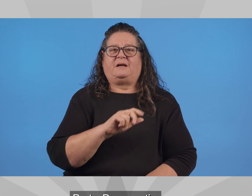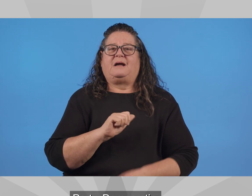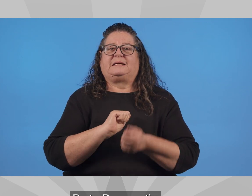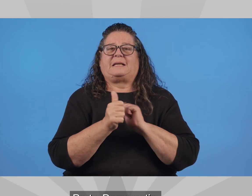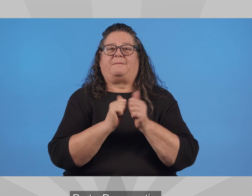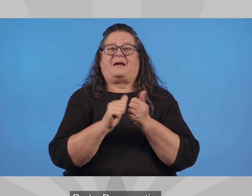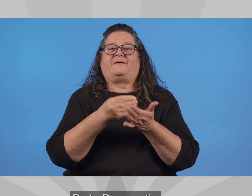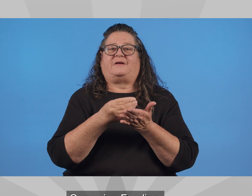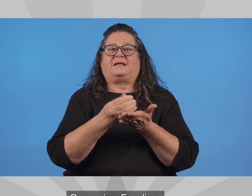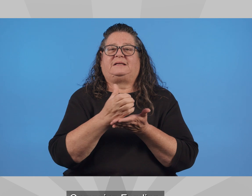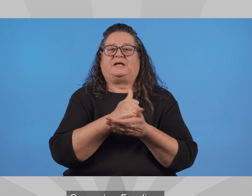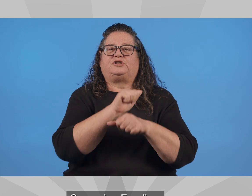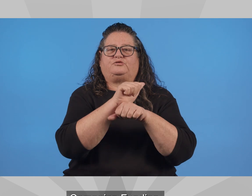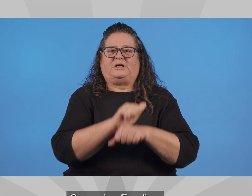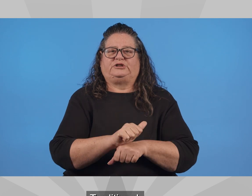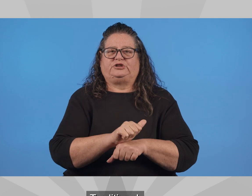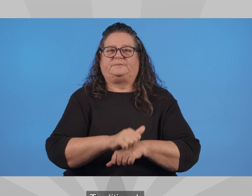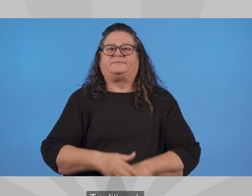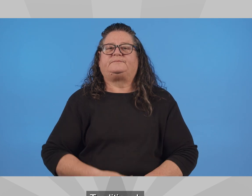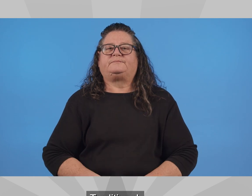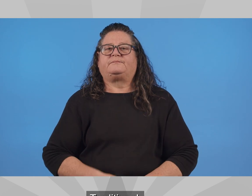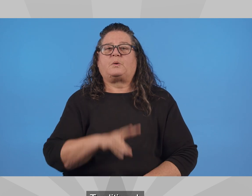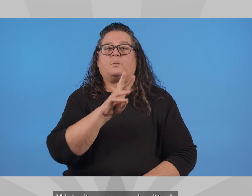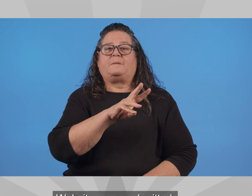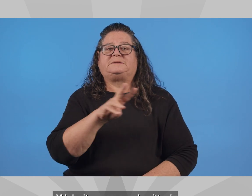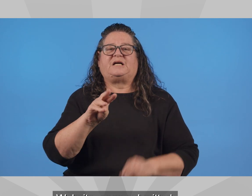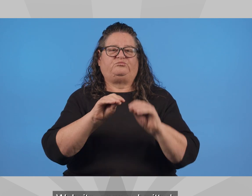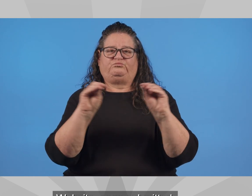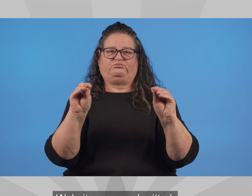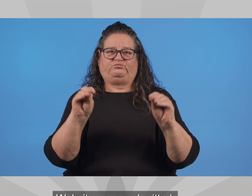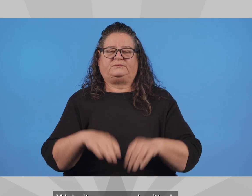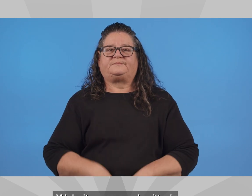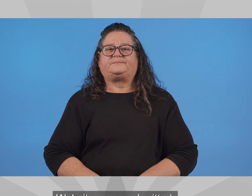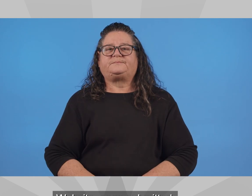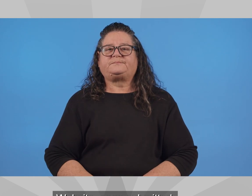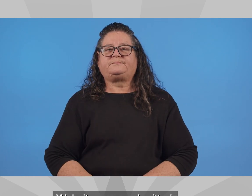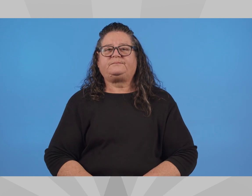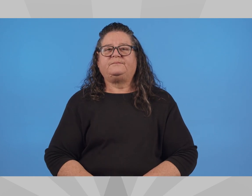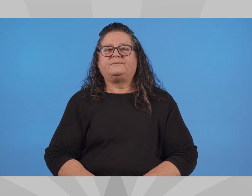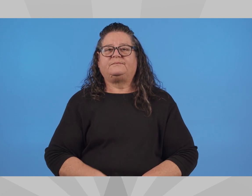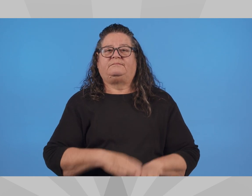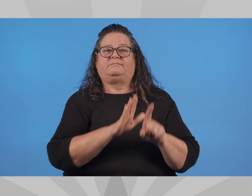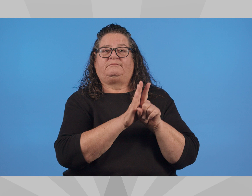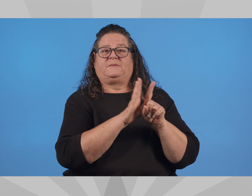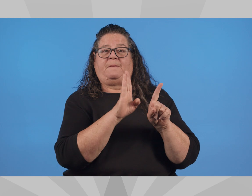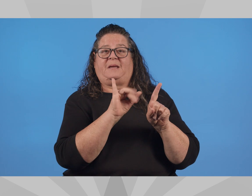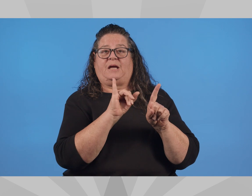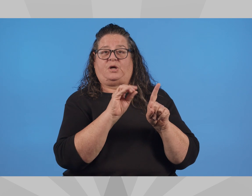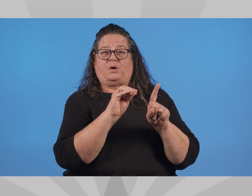Party, Democrat. Campaign funding, traditional. Website, none submitted.